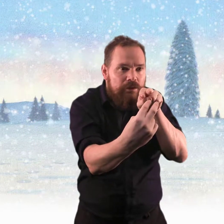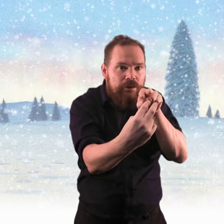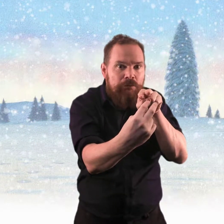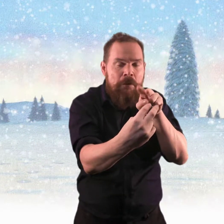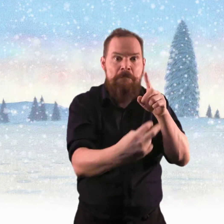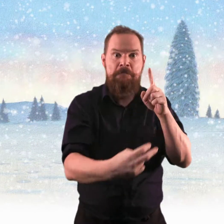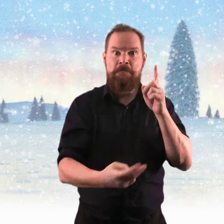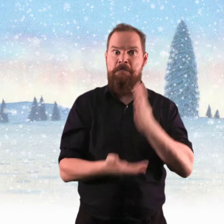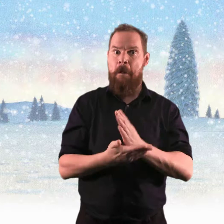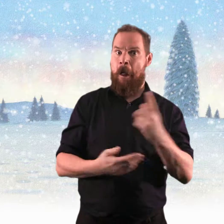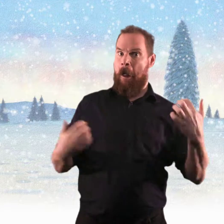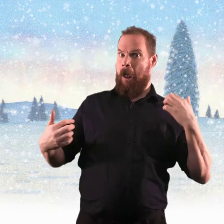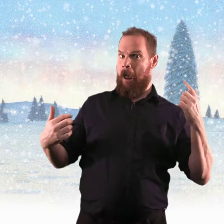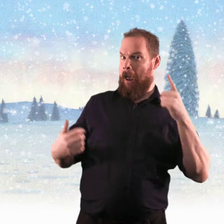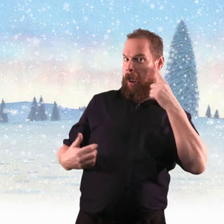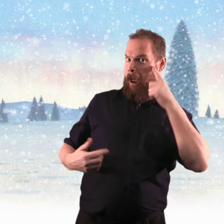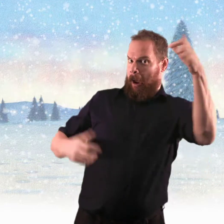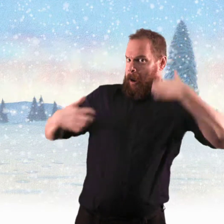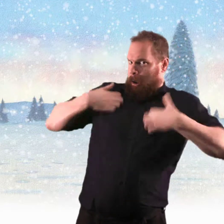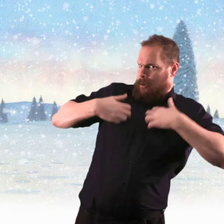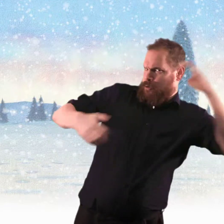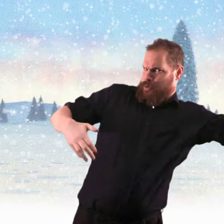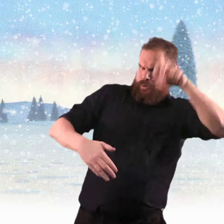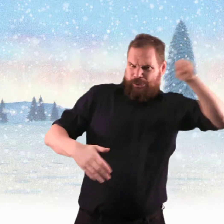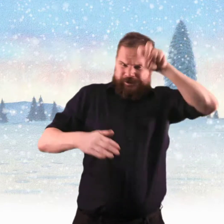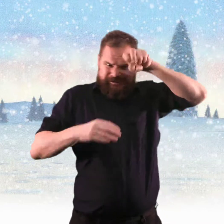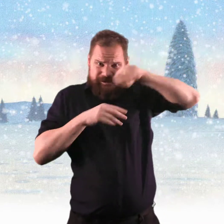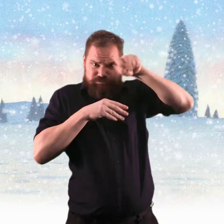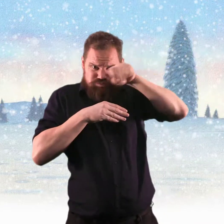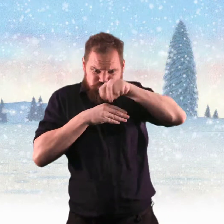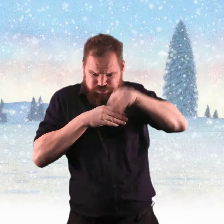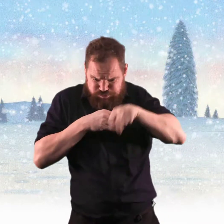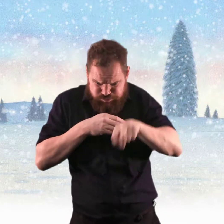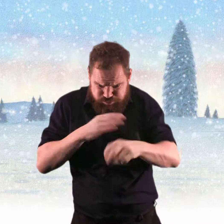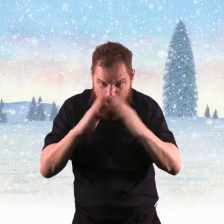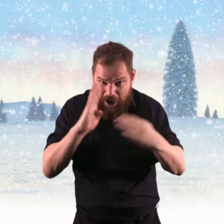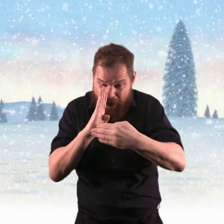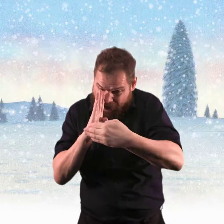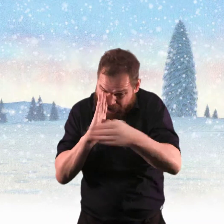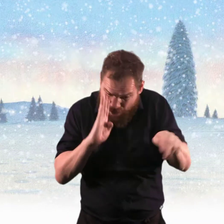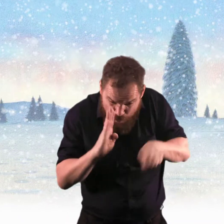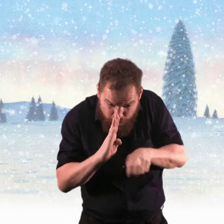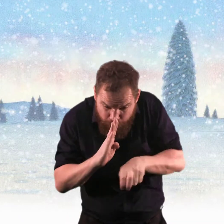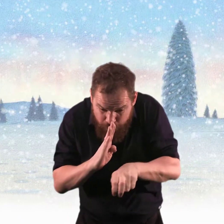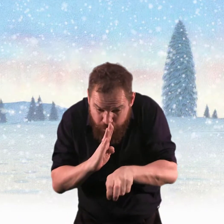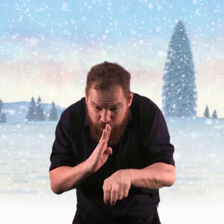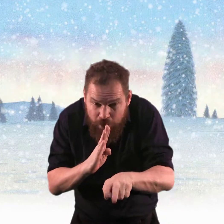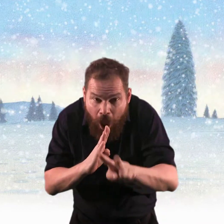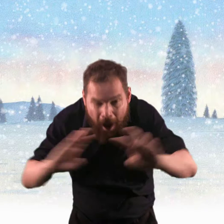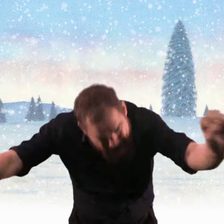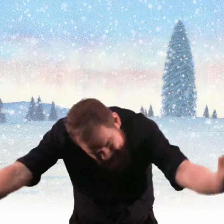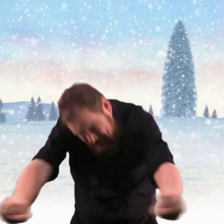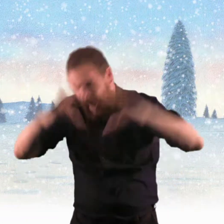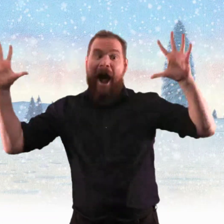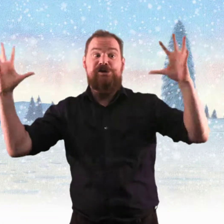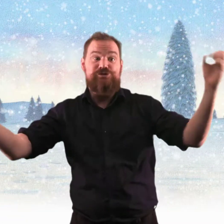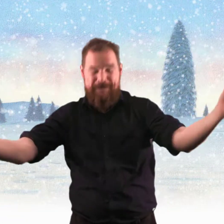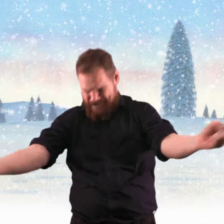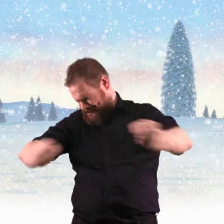He rushed back downstairs, burst through the back door. And then the most magical thing happened.